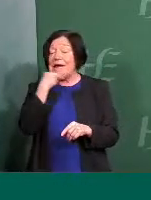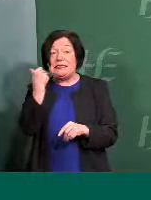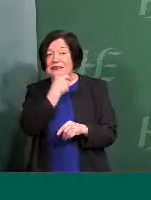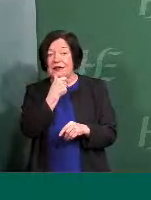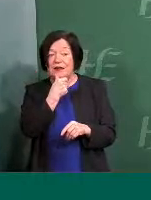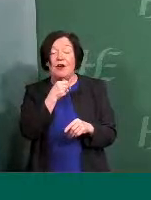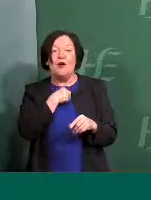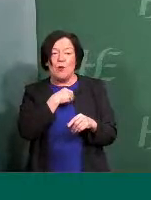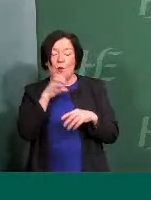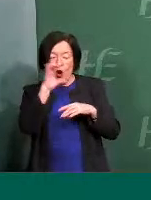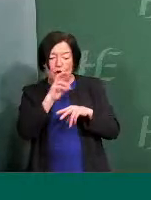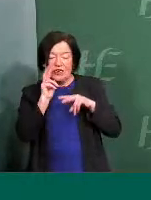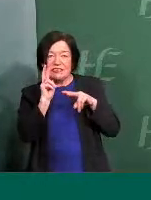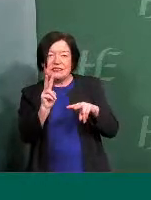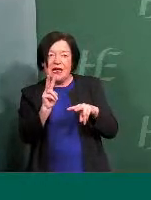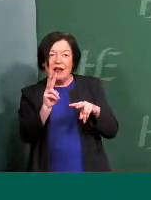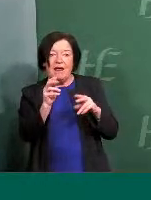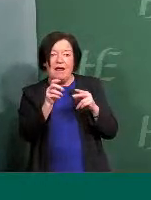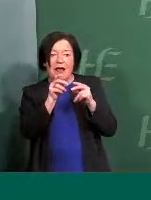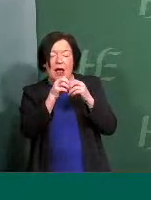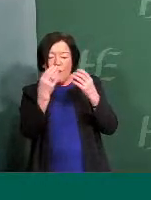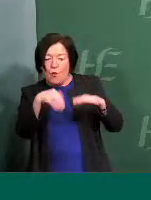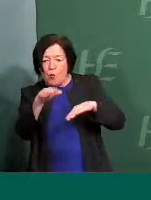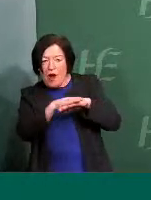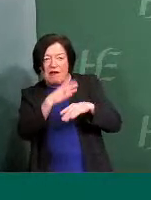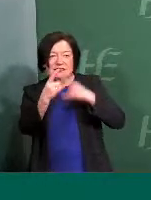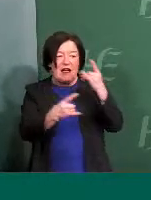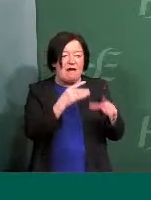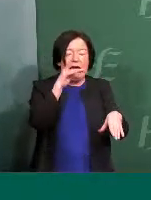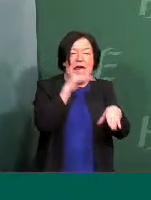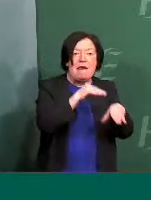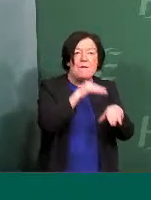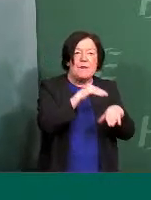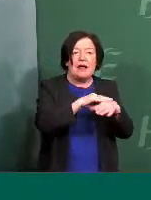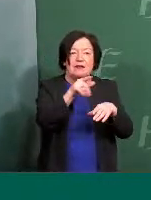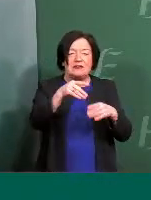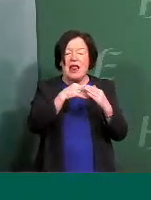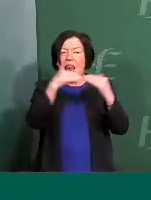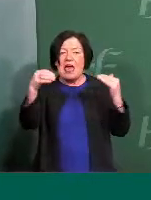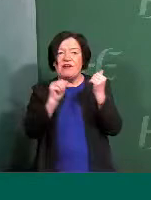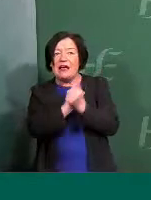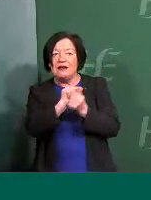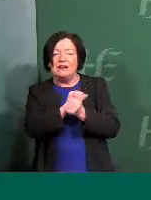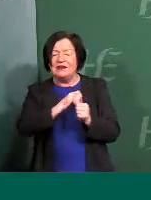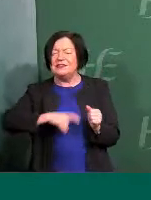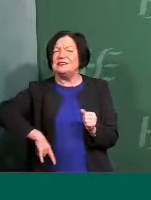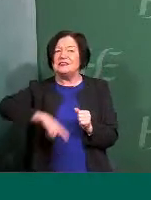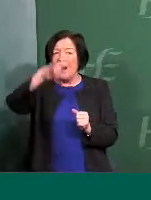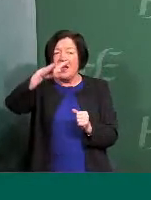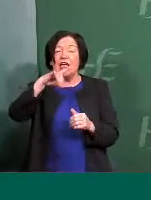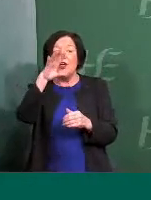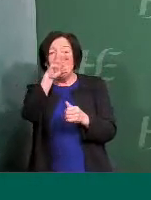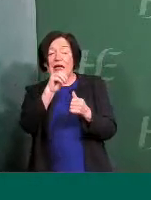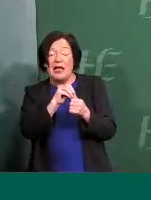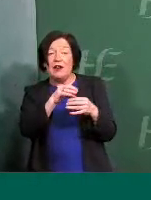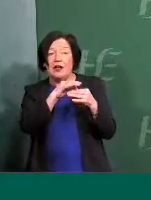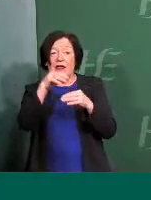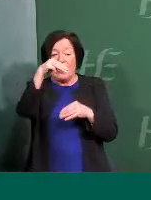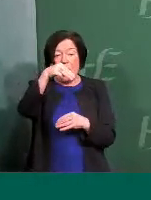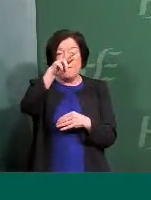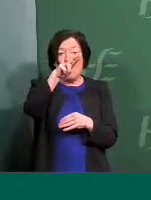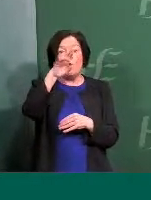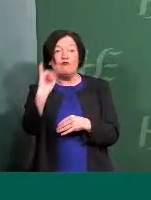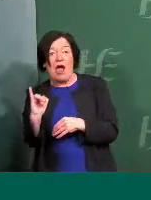do, but we are looking to see really where this is having an impact, because the level of activity is really very high, particularly in relation to